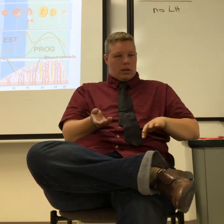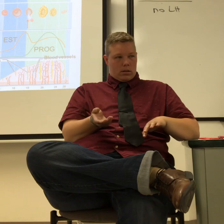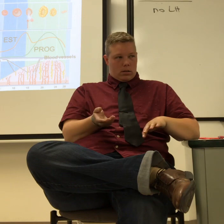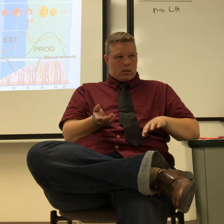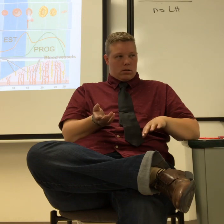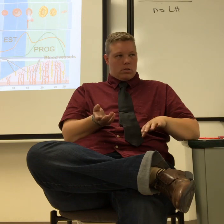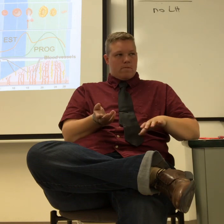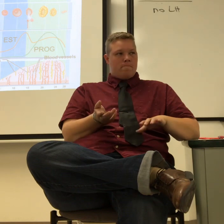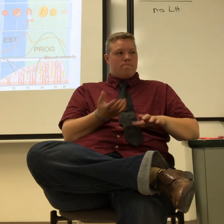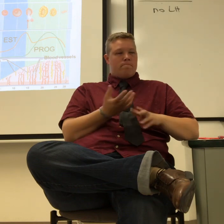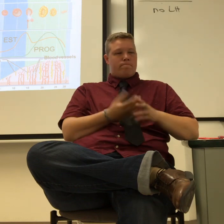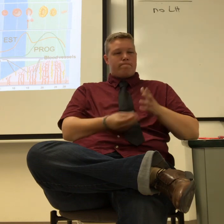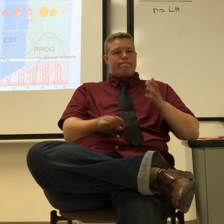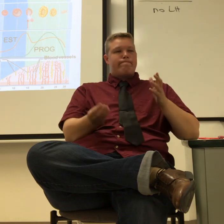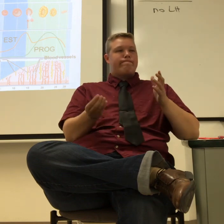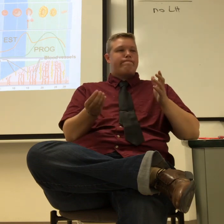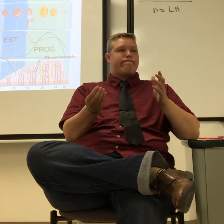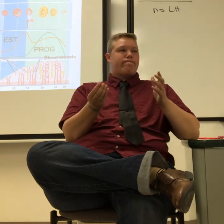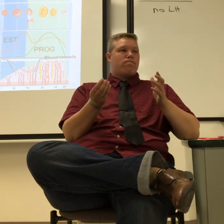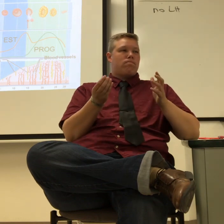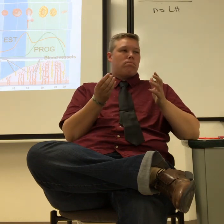It dies, it becomes